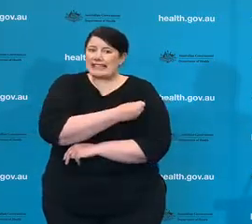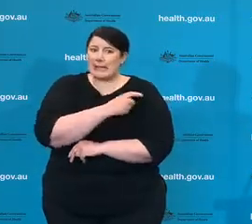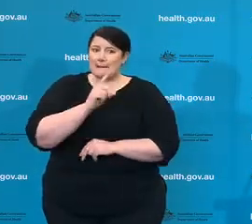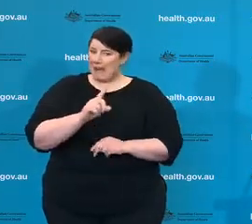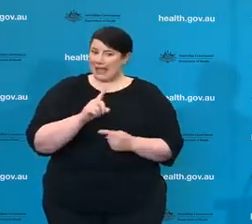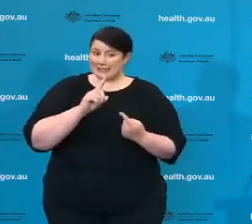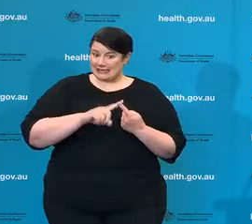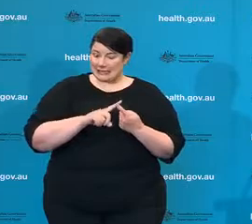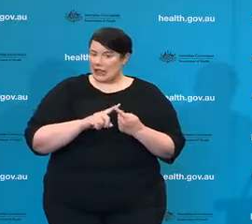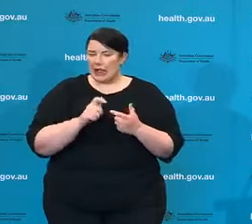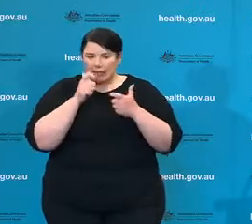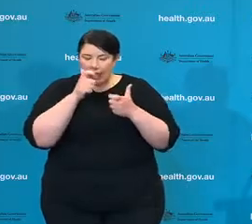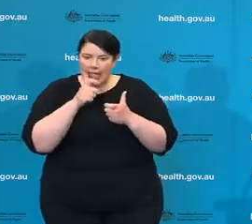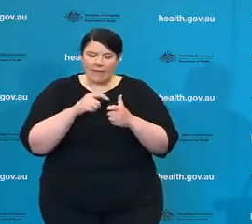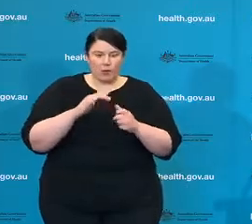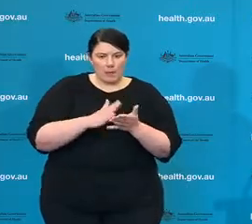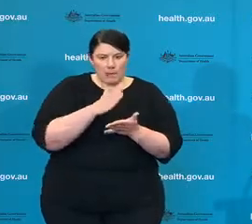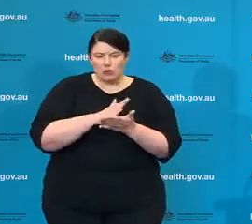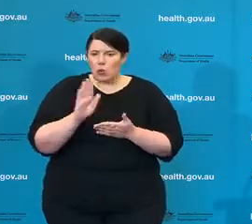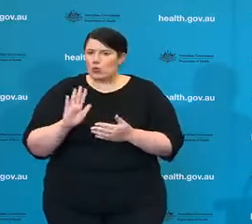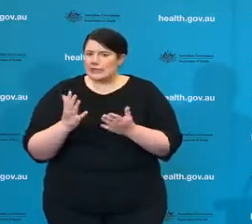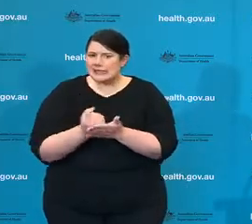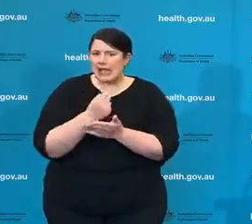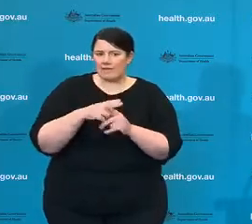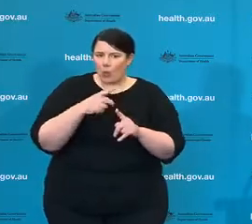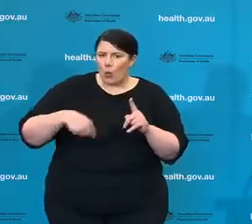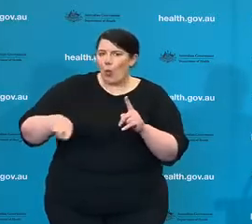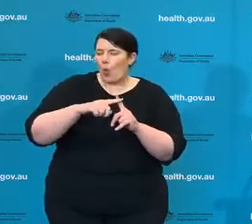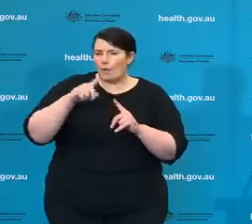diminution or decrease in the focus on